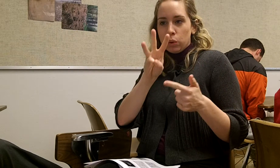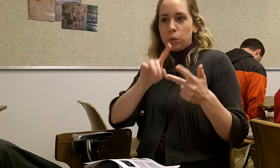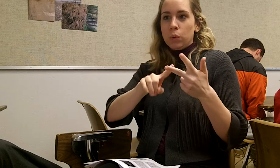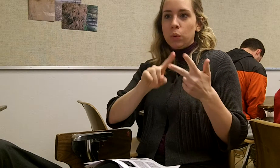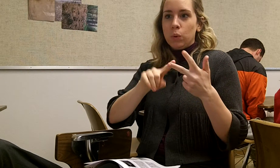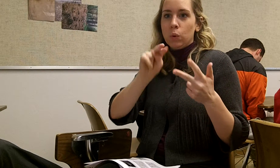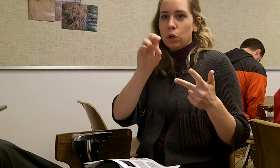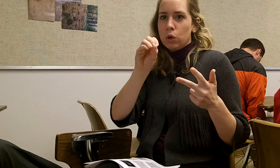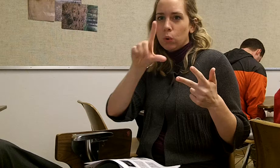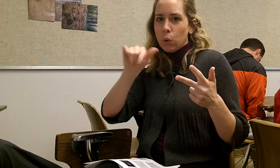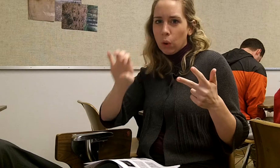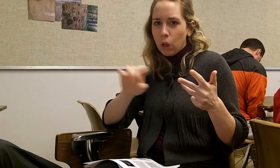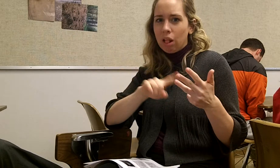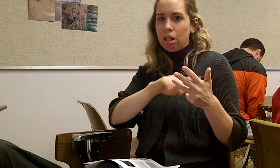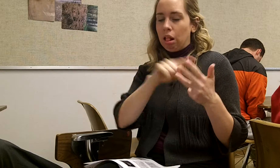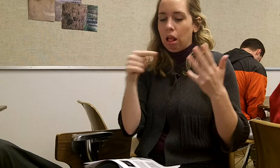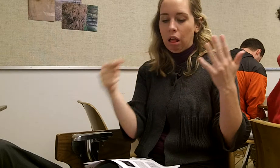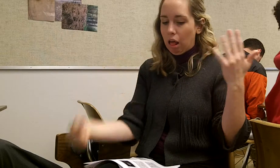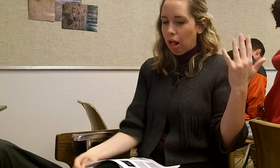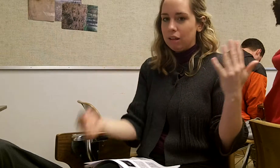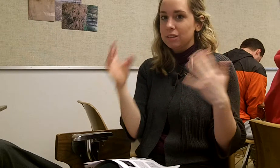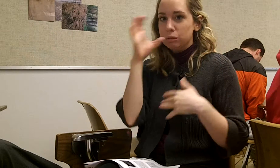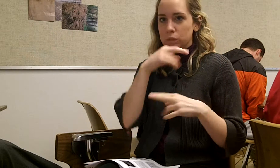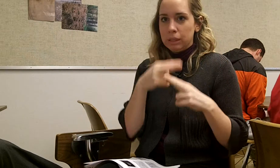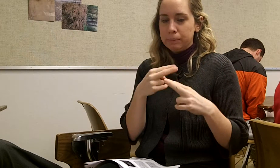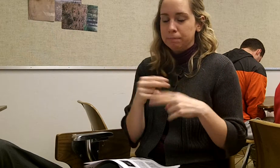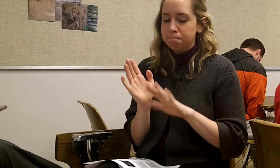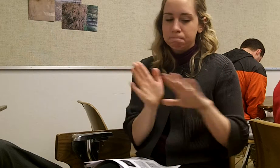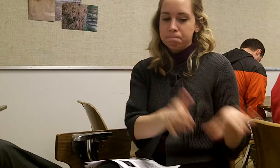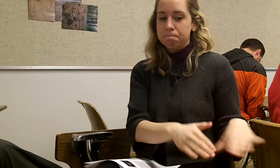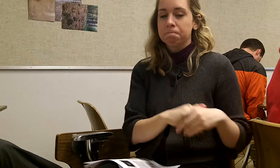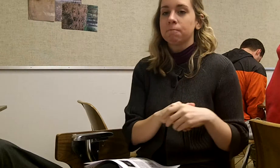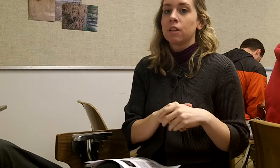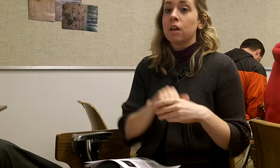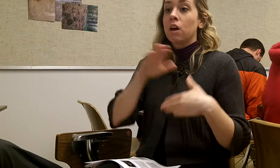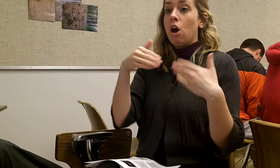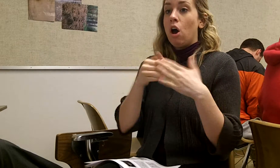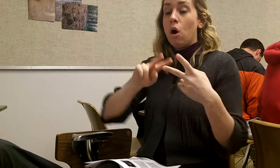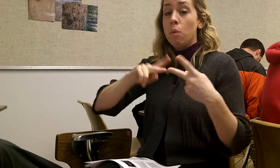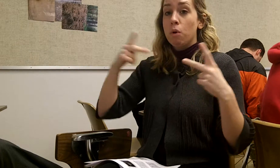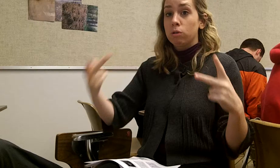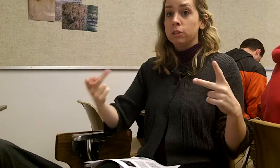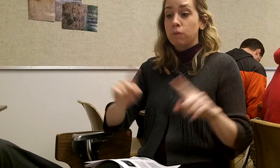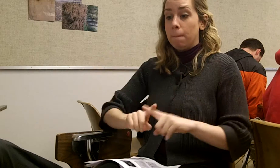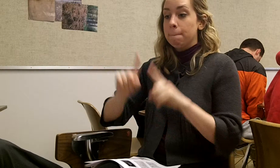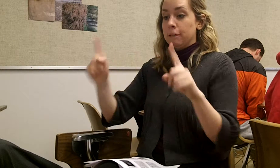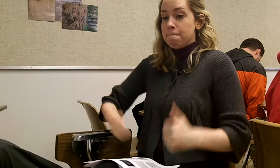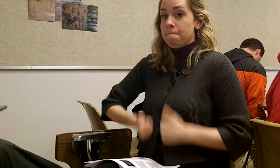nodal. And then there are some others down here. So these are all proteins from different organisms on this